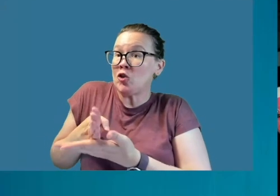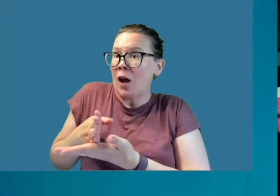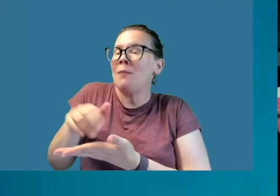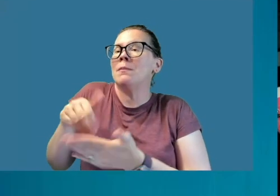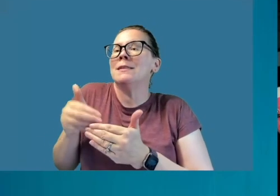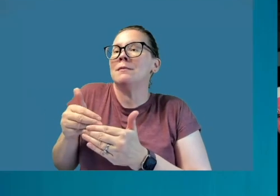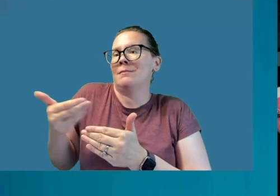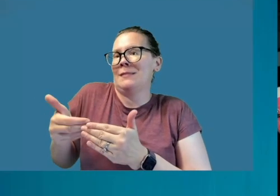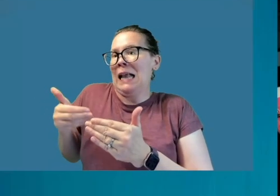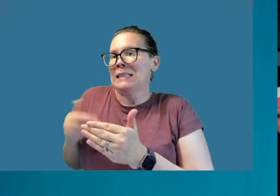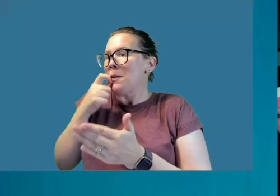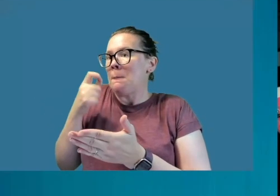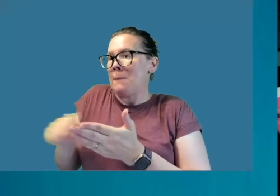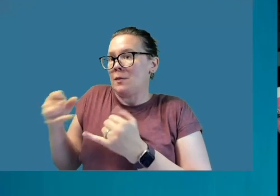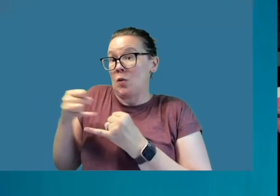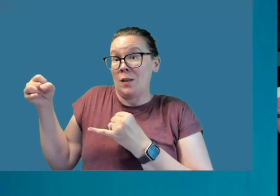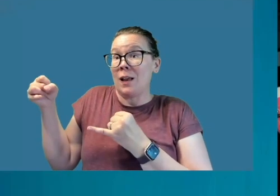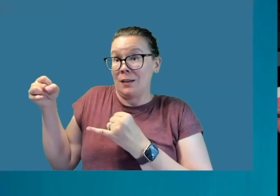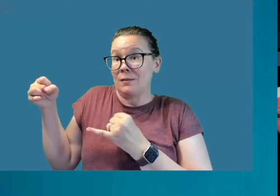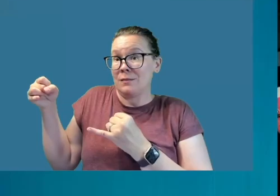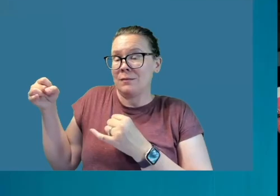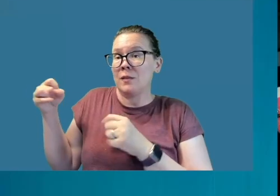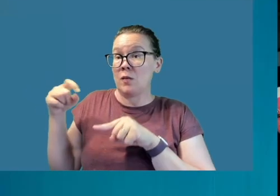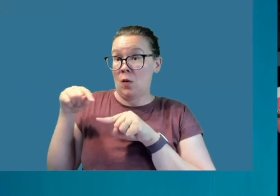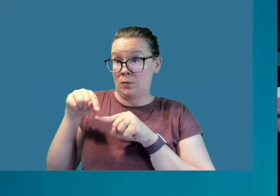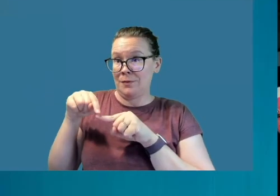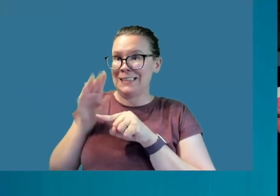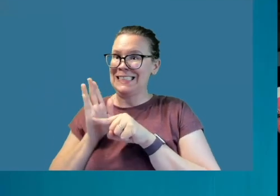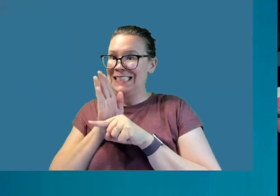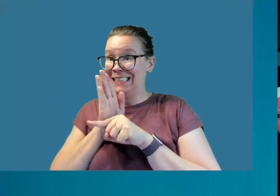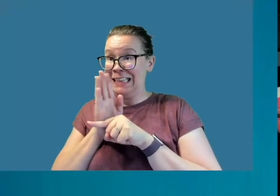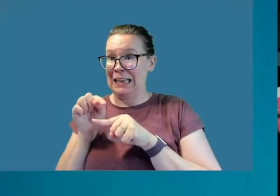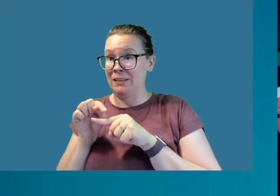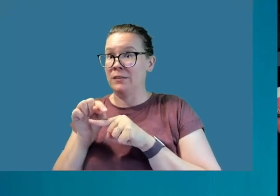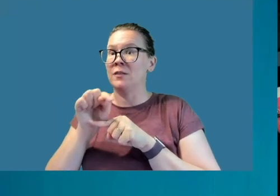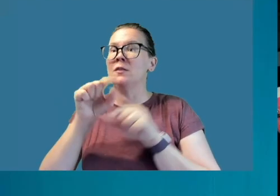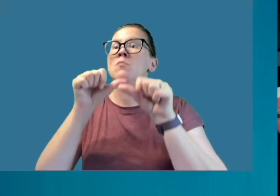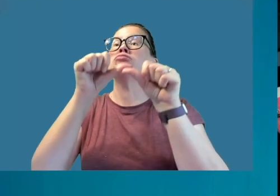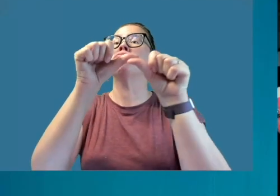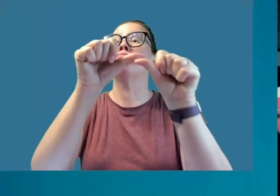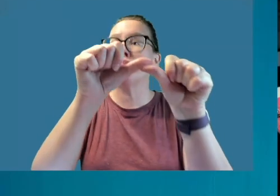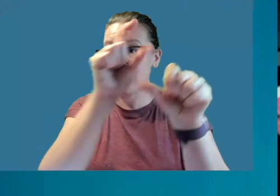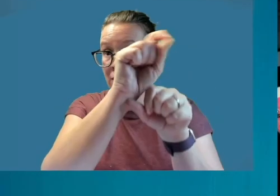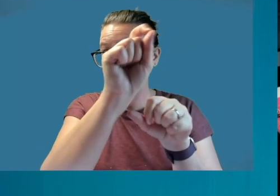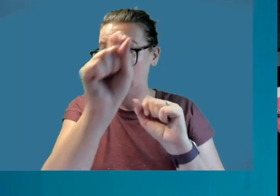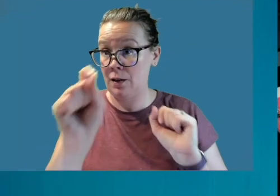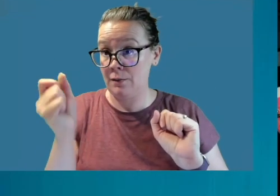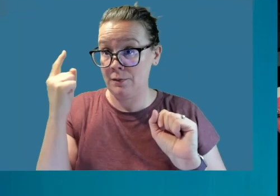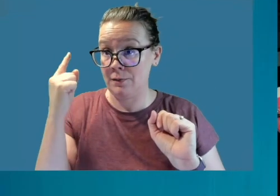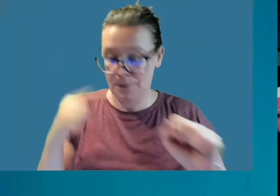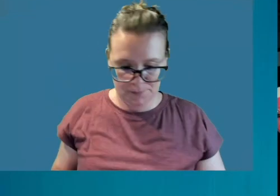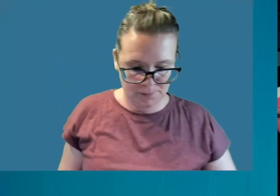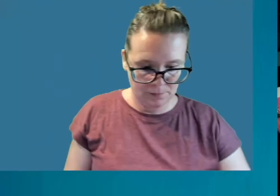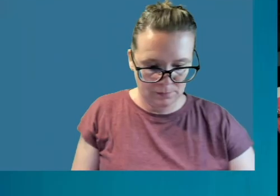at the bottom is where my pencil line is blocked by the next seam I'm going to sew. So